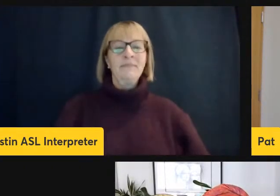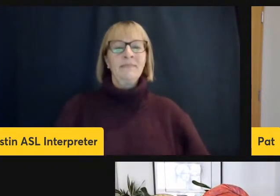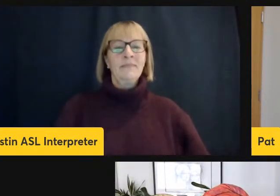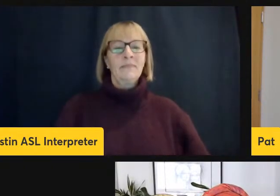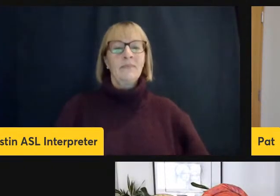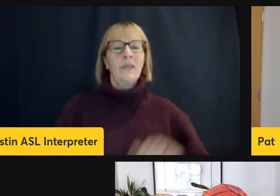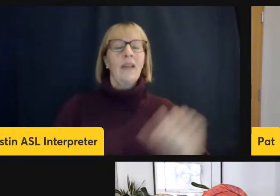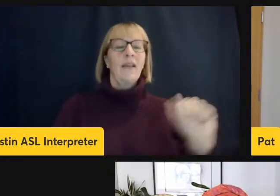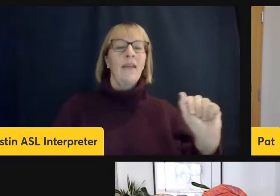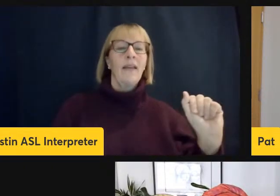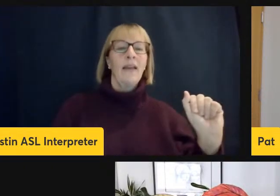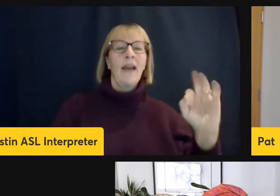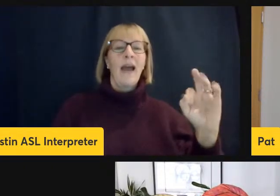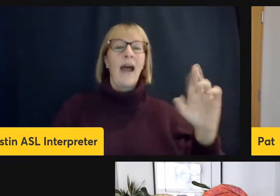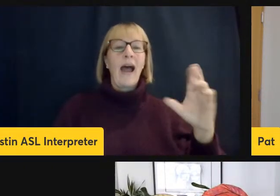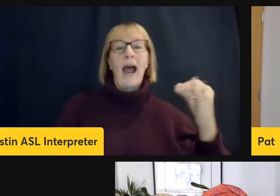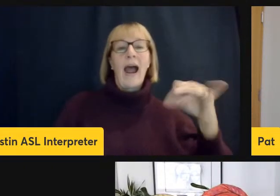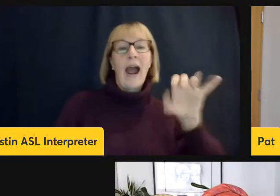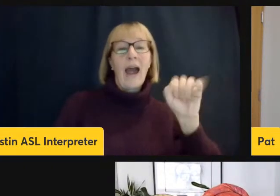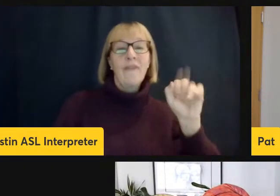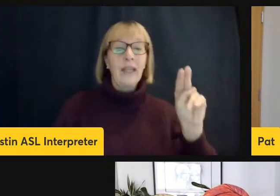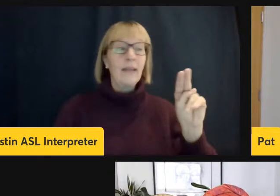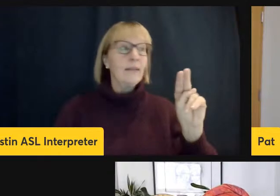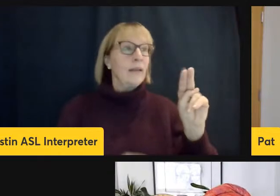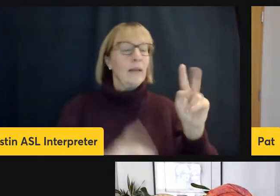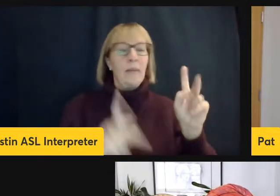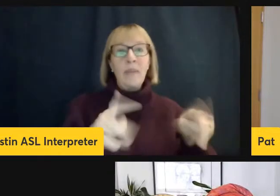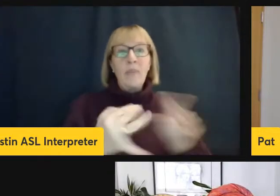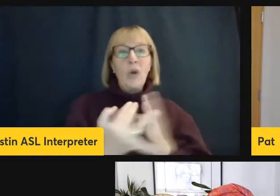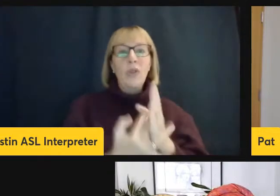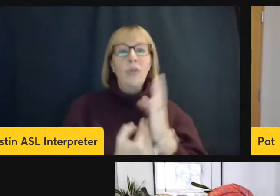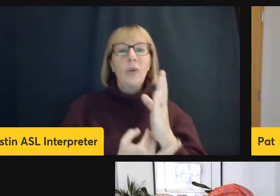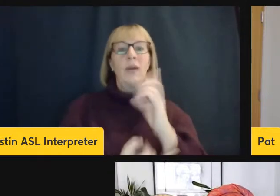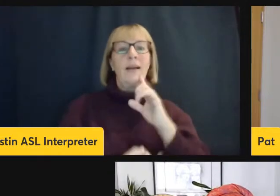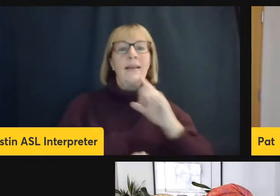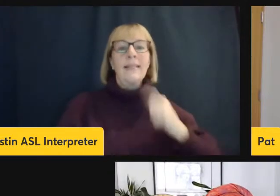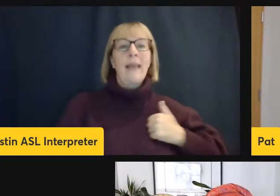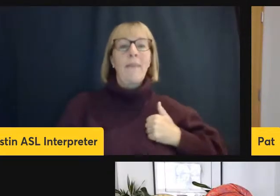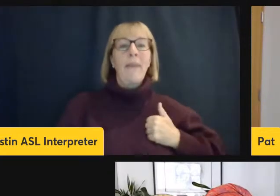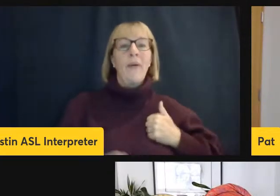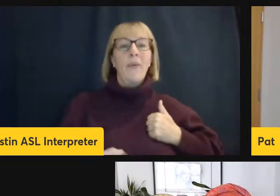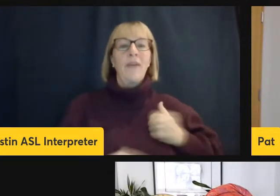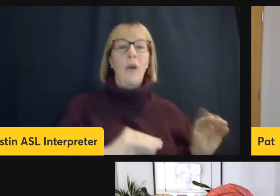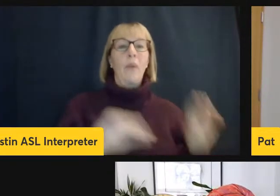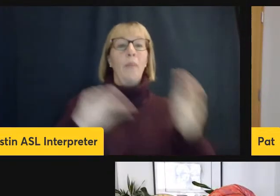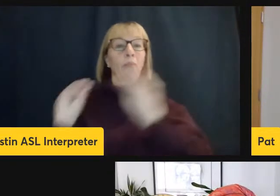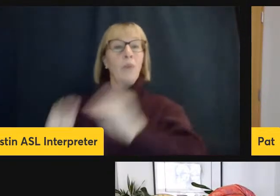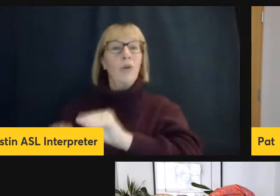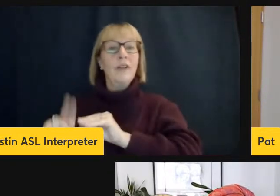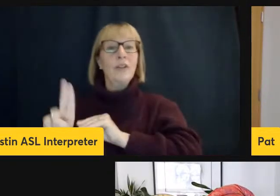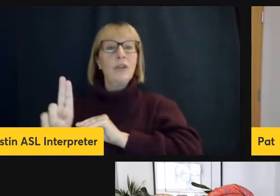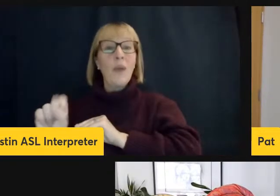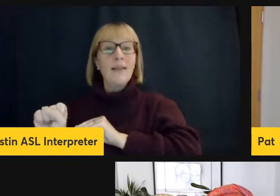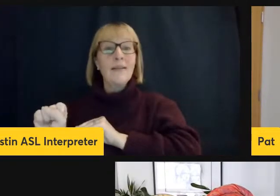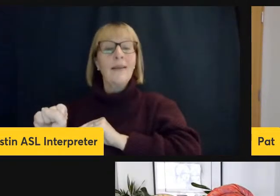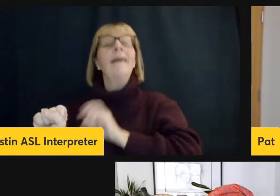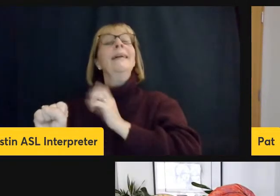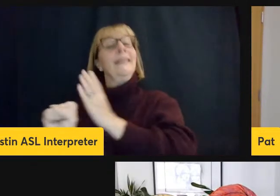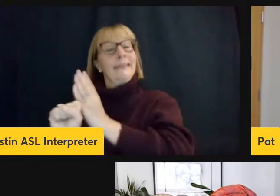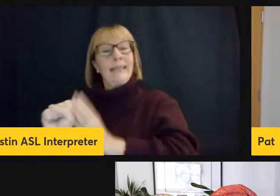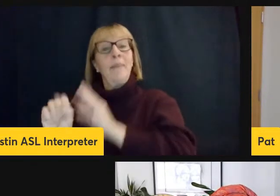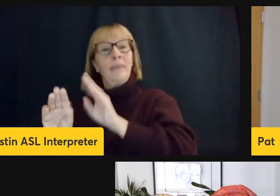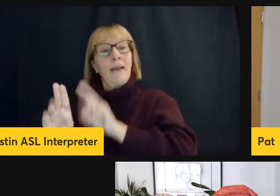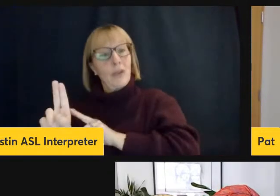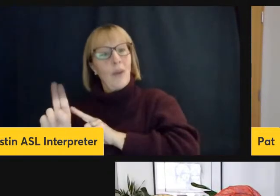African diaspora across North America, many of us have kin across those lines. Many of us work across those lines, and